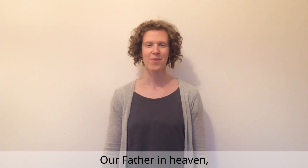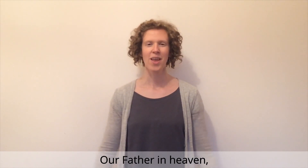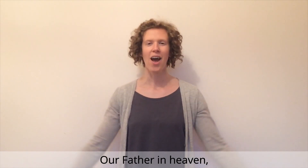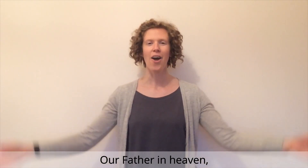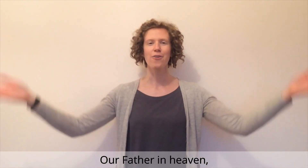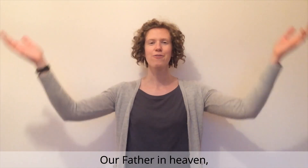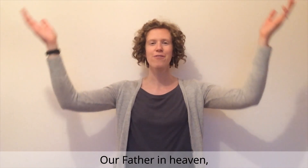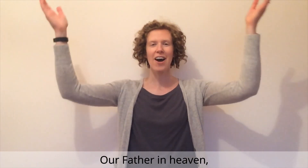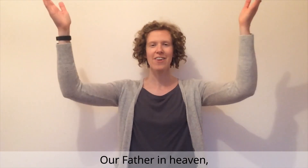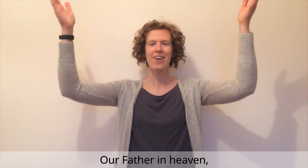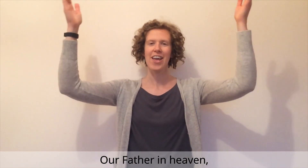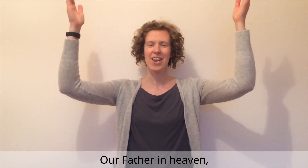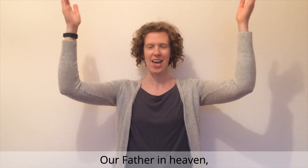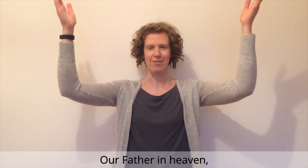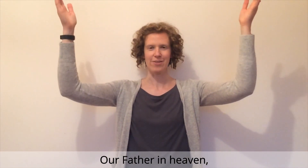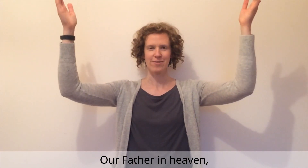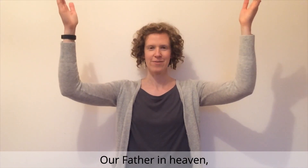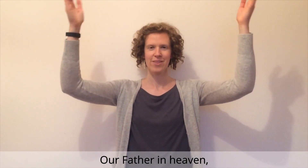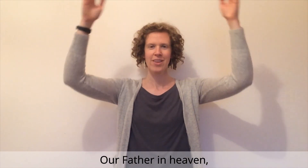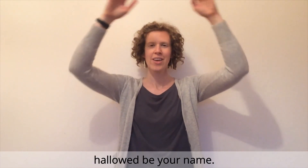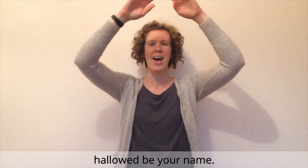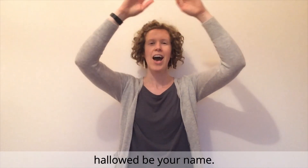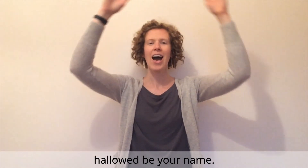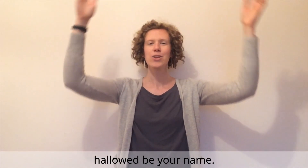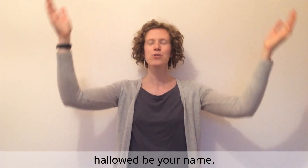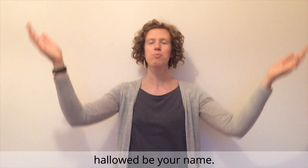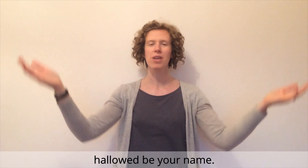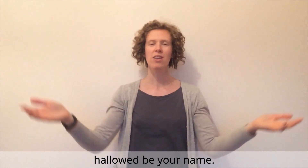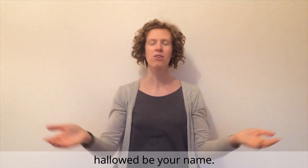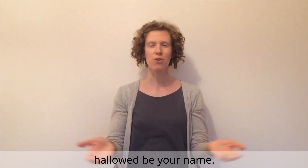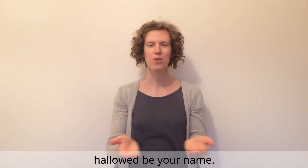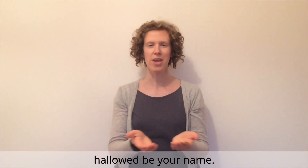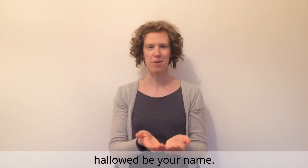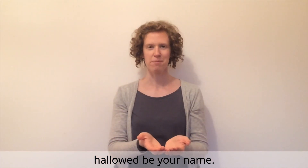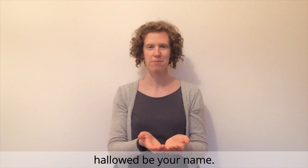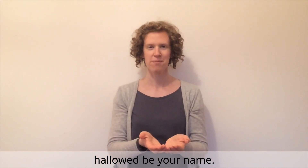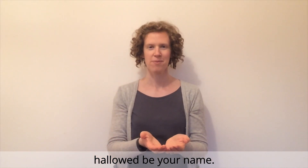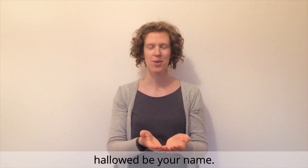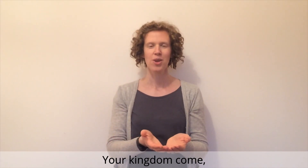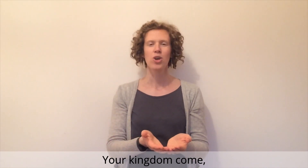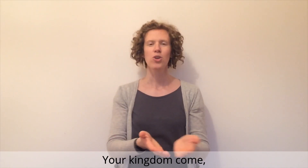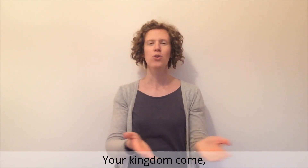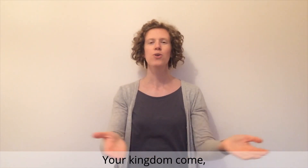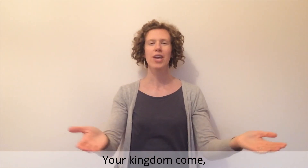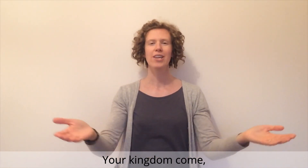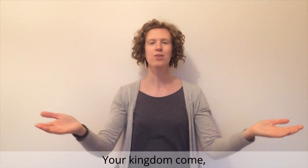our father in heaven hallowed be your name your kingdom